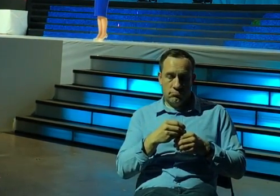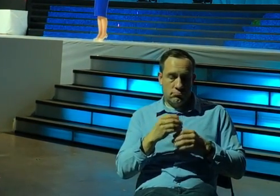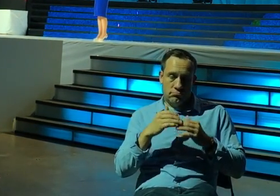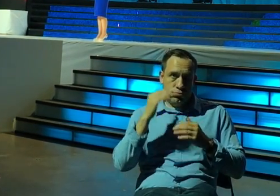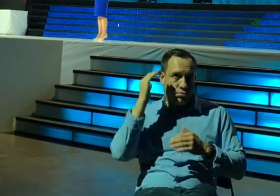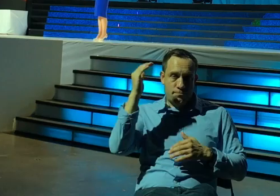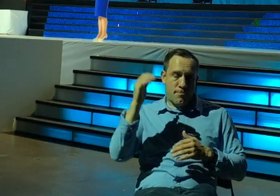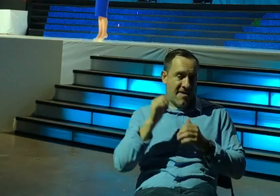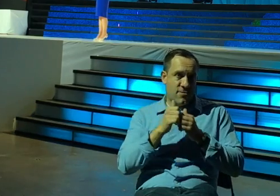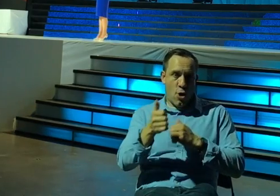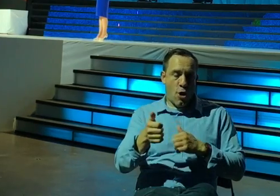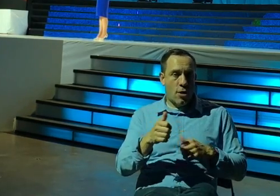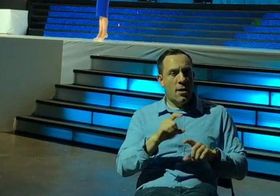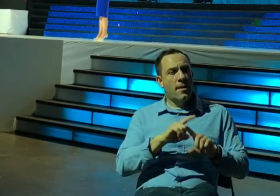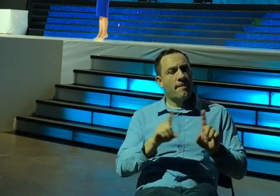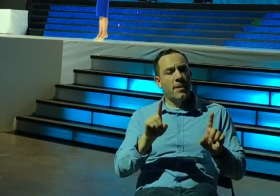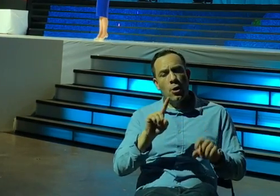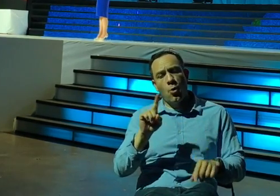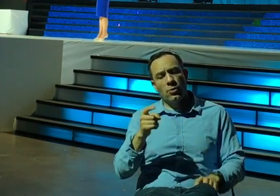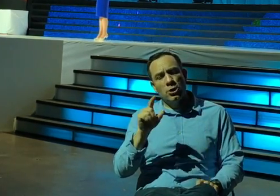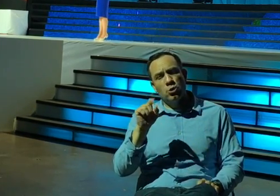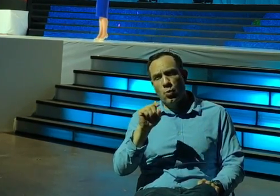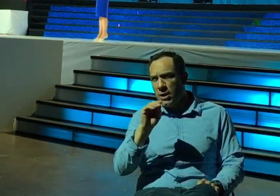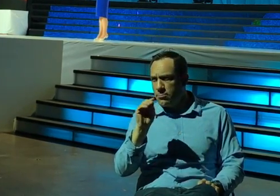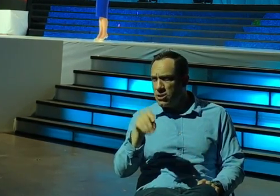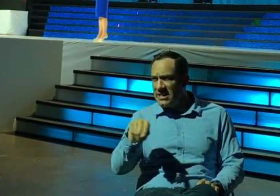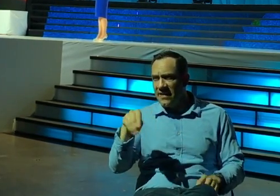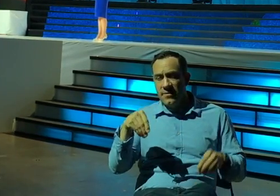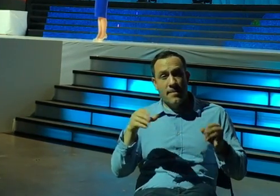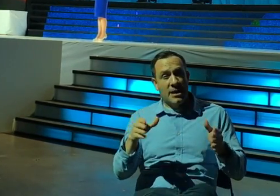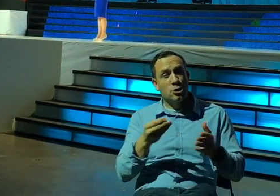But only 20% of our ambassadors buy X Factor.